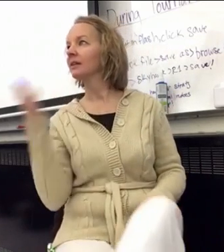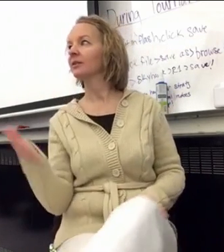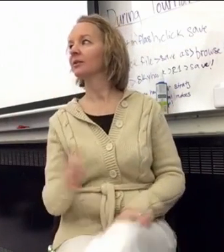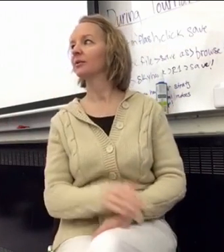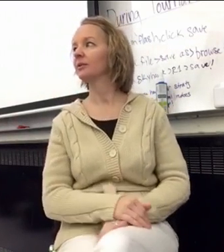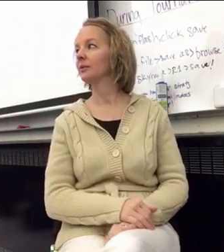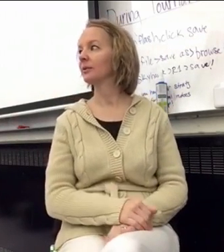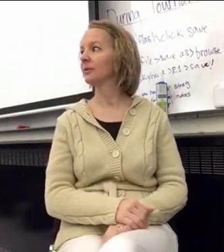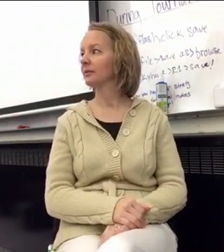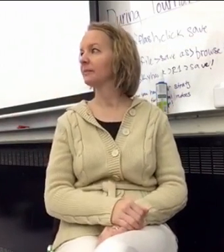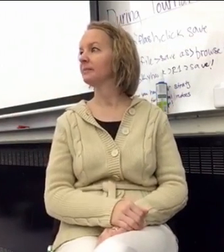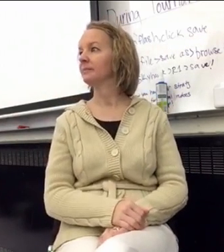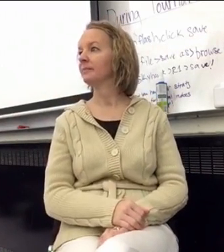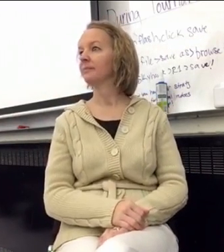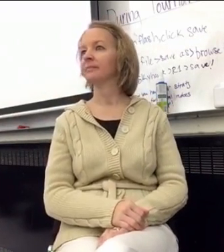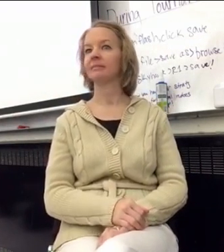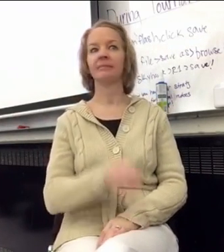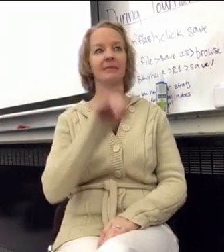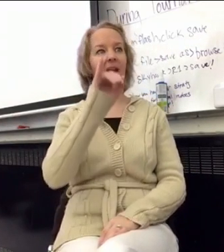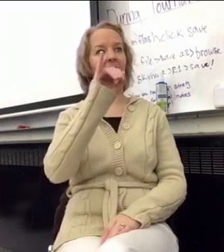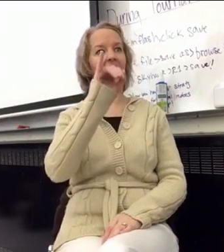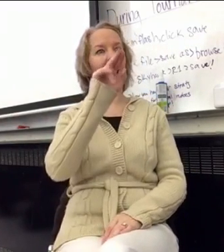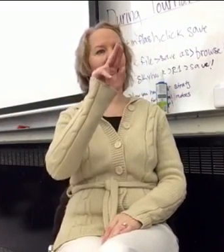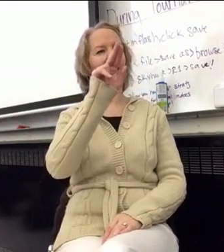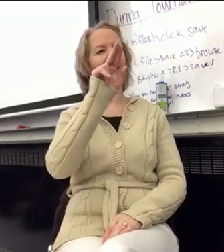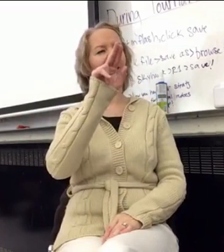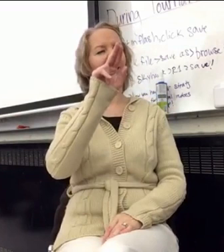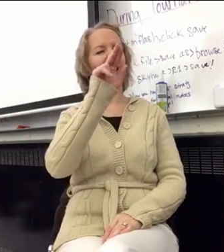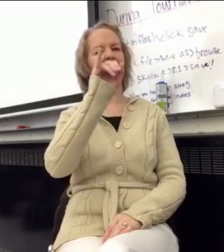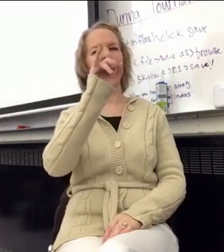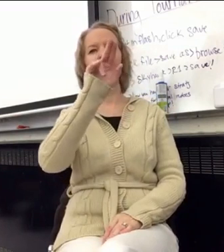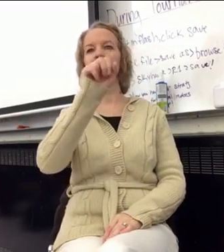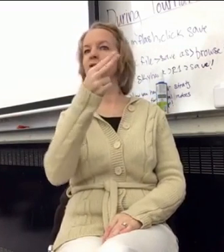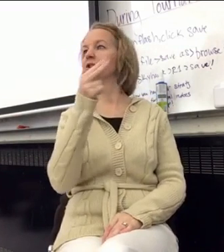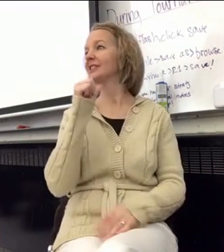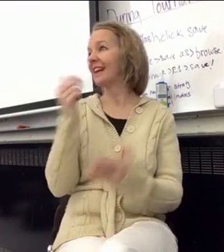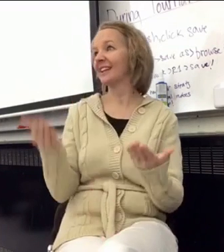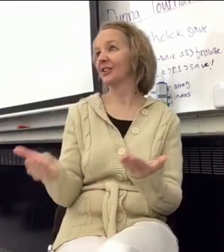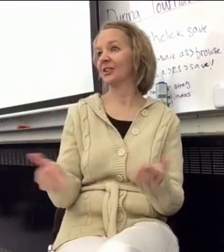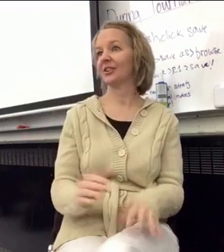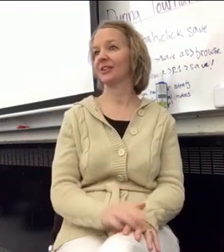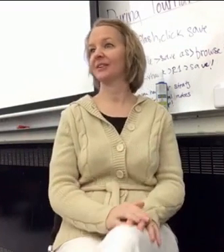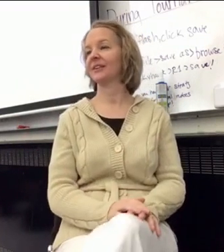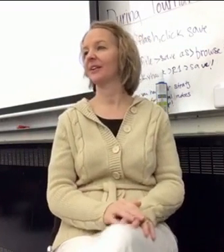you. Ayush. Not here.